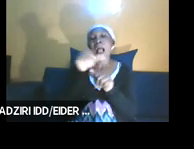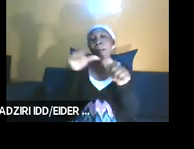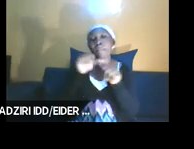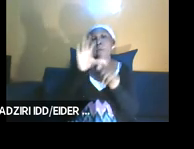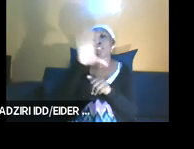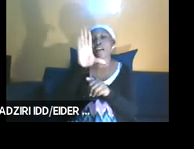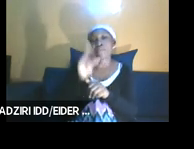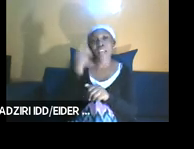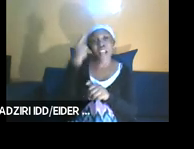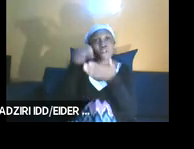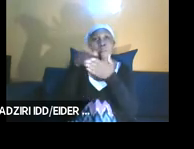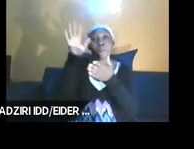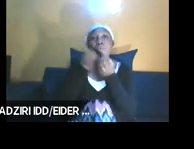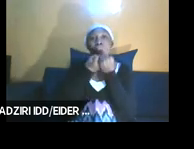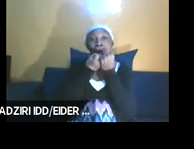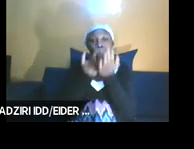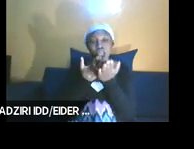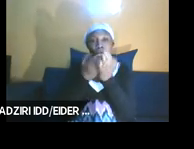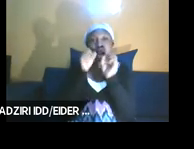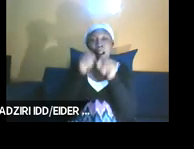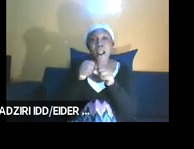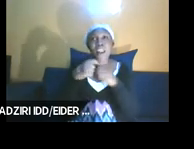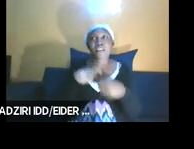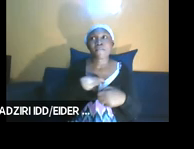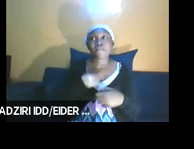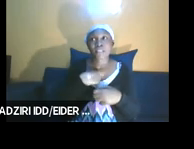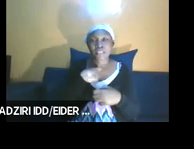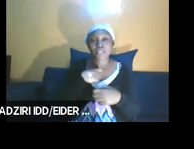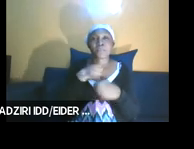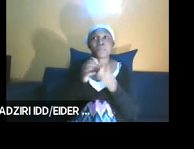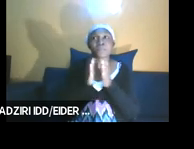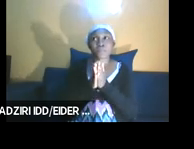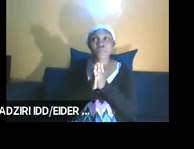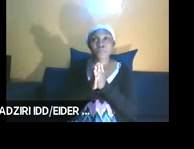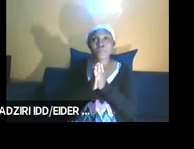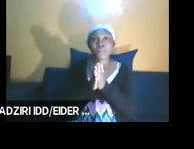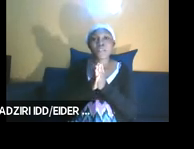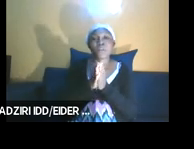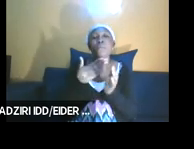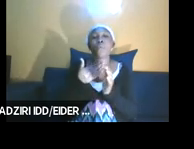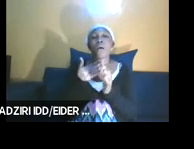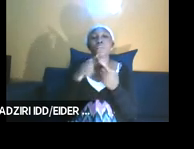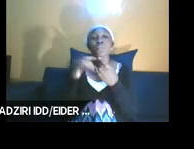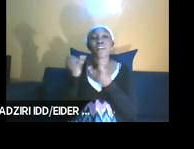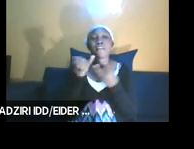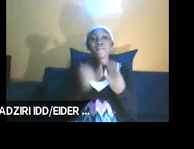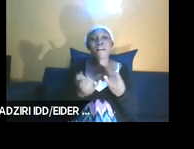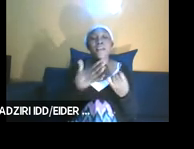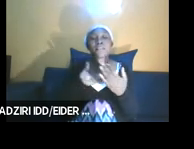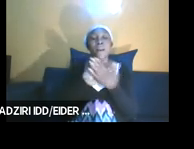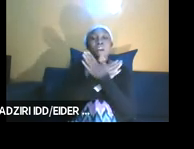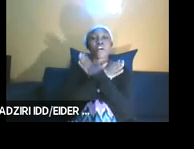visit our website at africarchive.org. And I would like to invite my colleague,